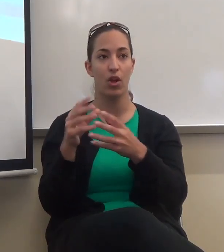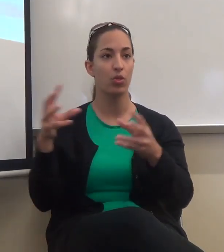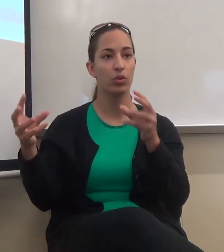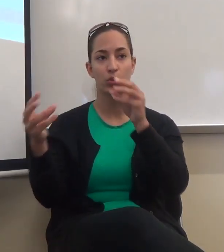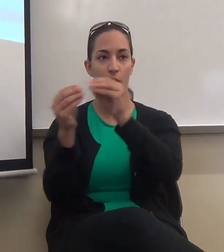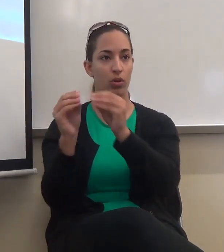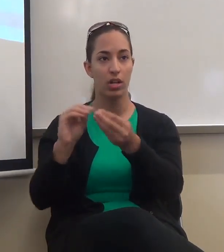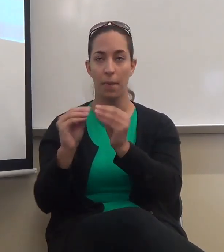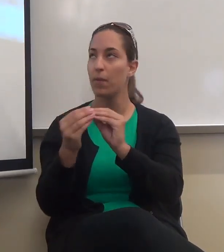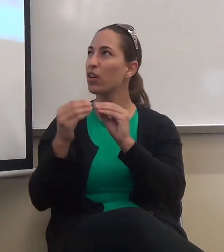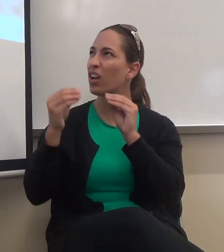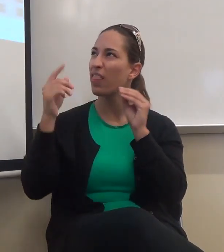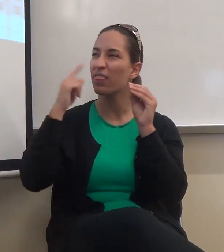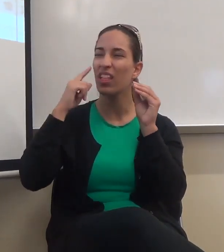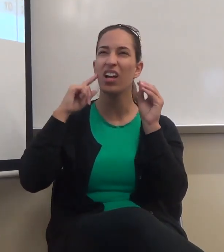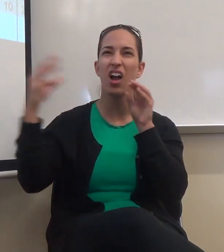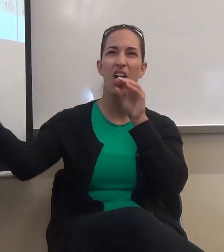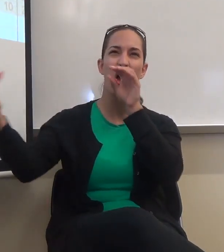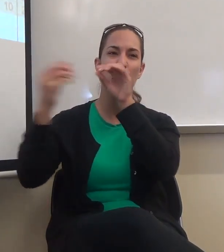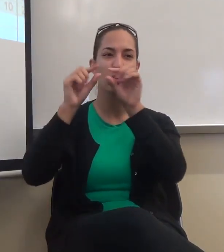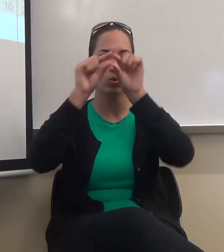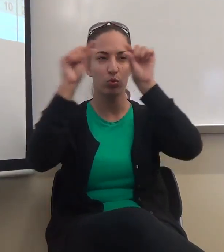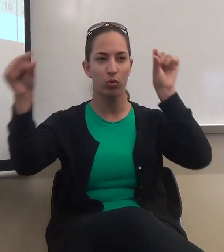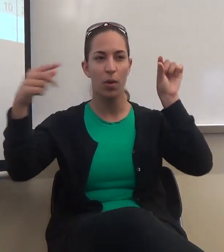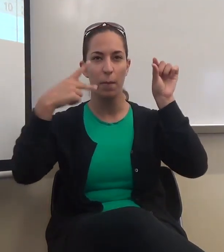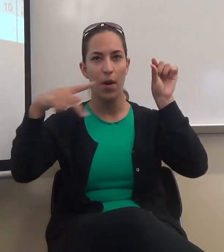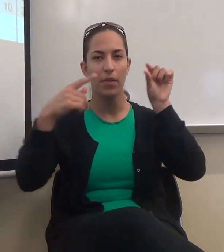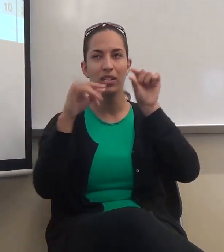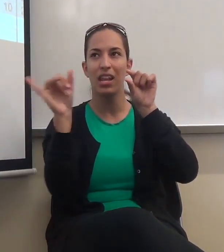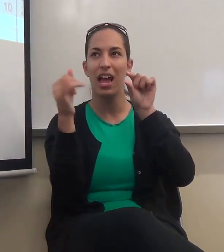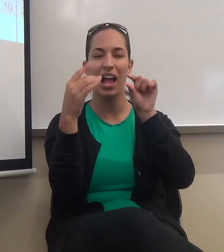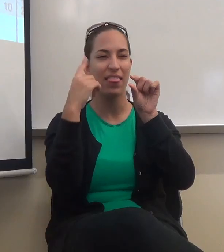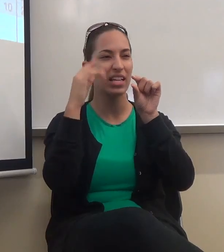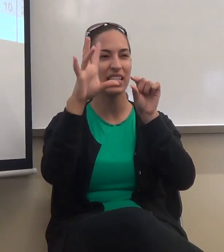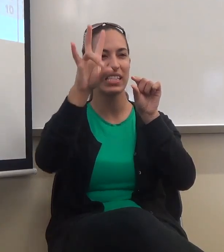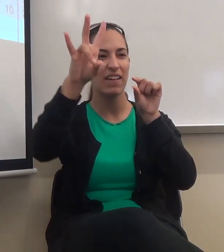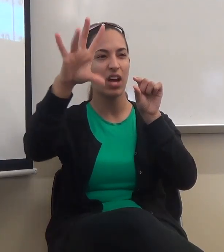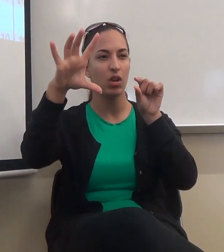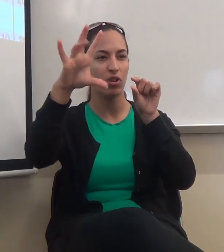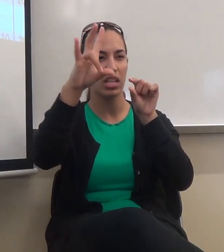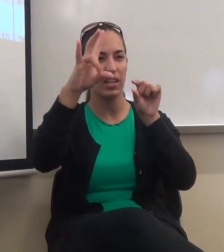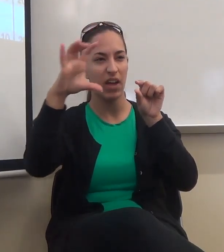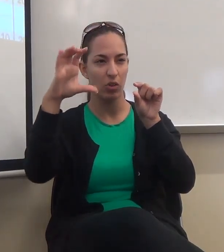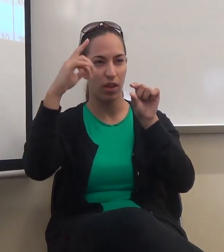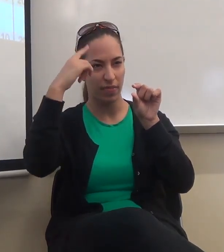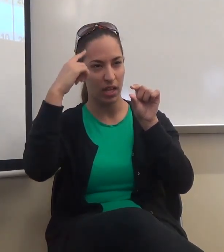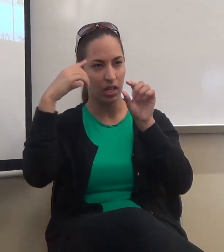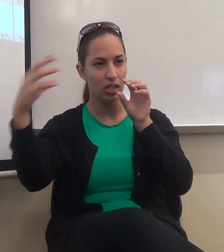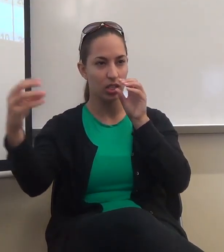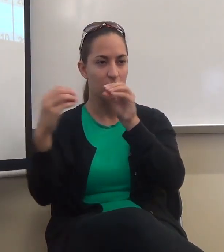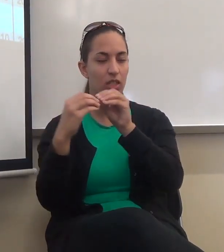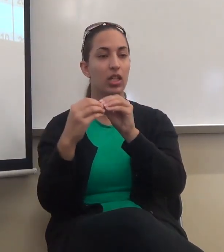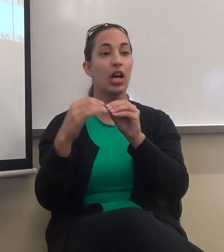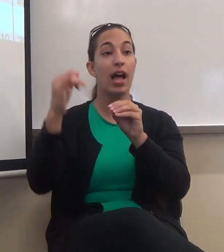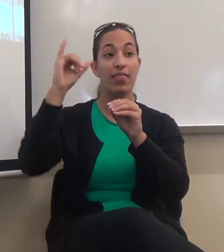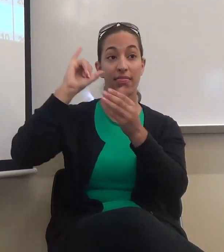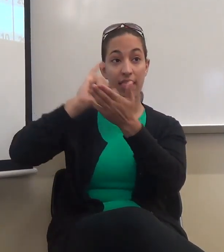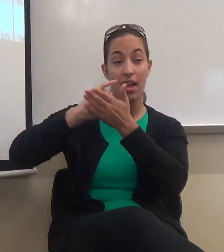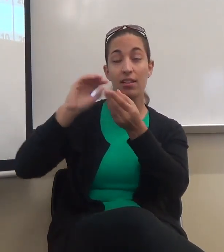is along here, I think it's 700. I think the total at the end is 700. I take this number and I convert it